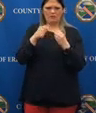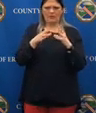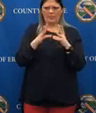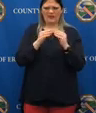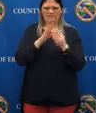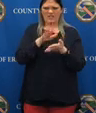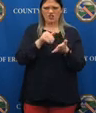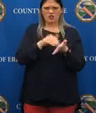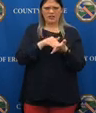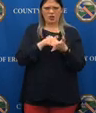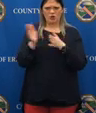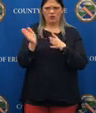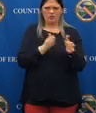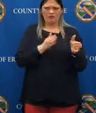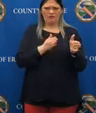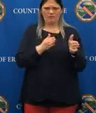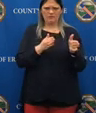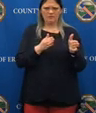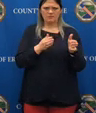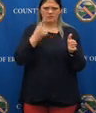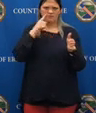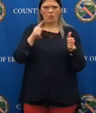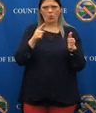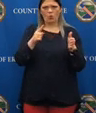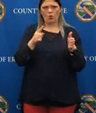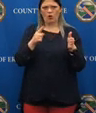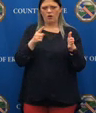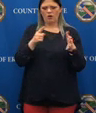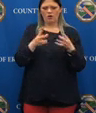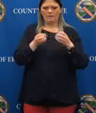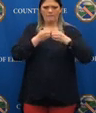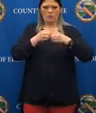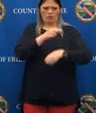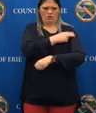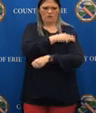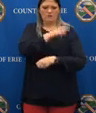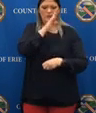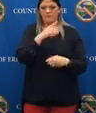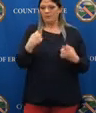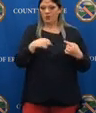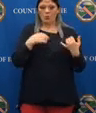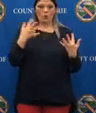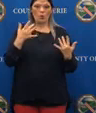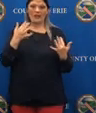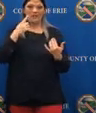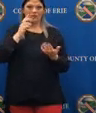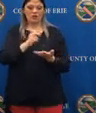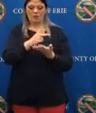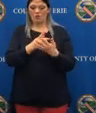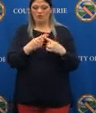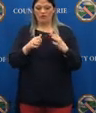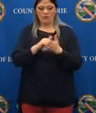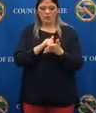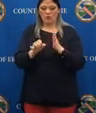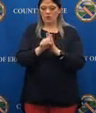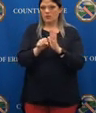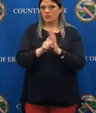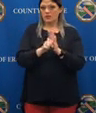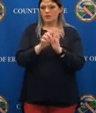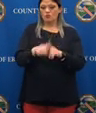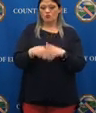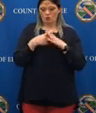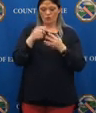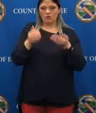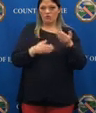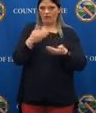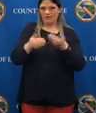and those plans for that excess hospital beds? We are waiting for the approval from New York State to commence that